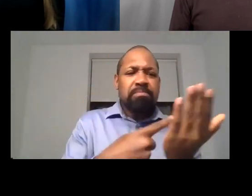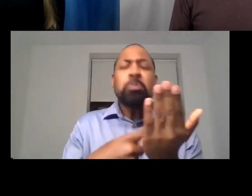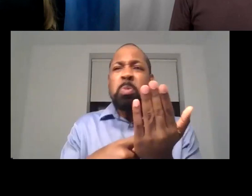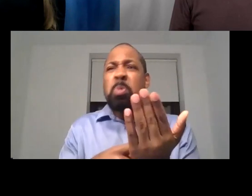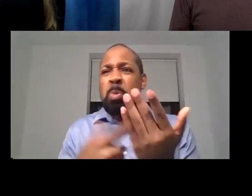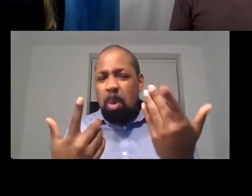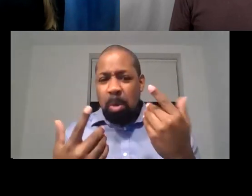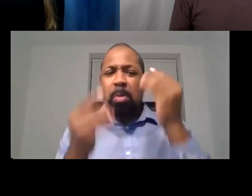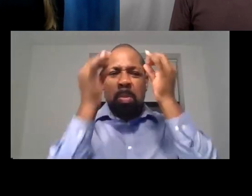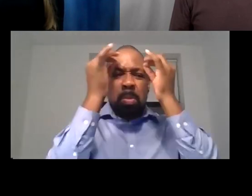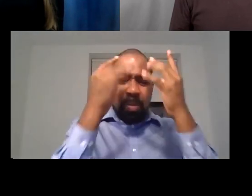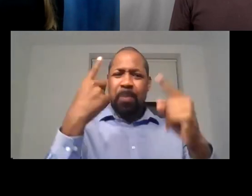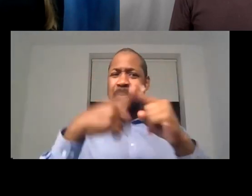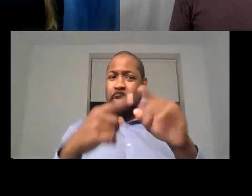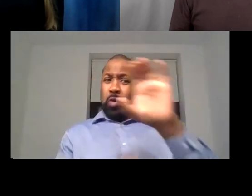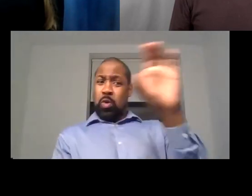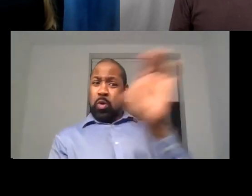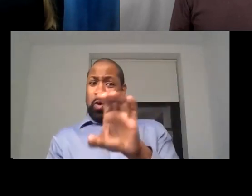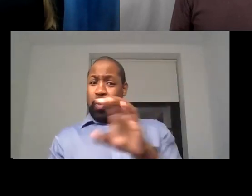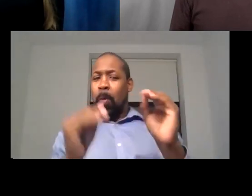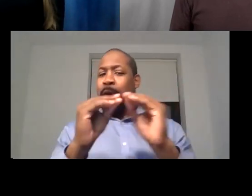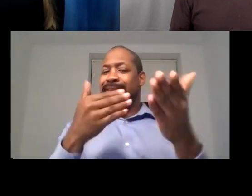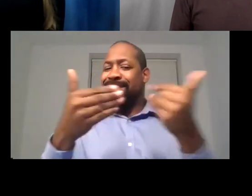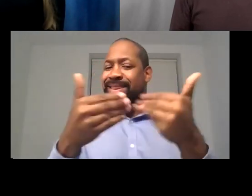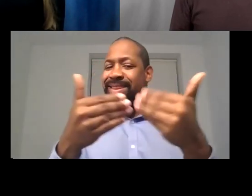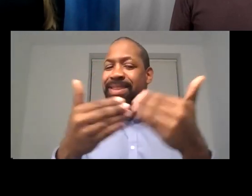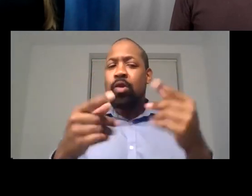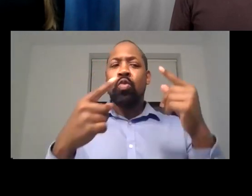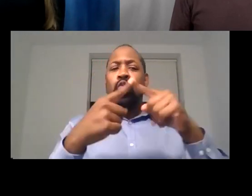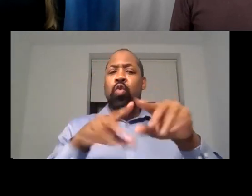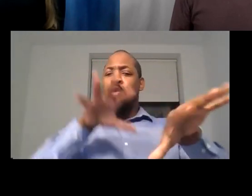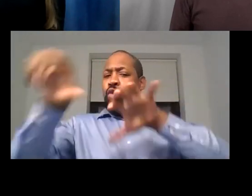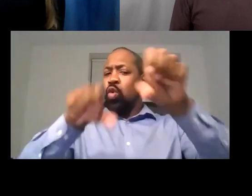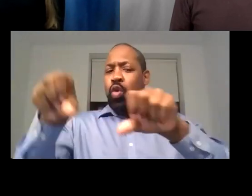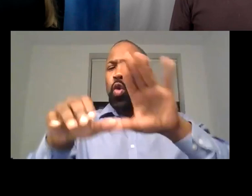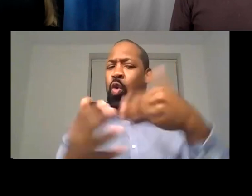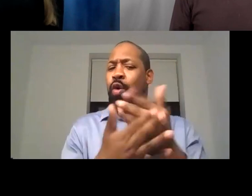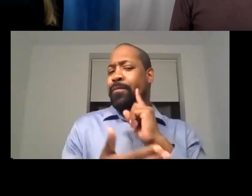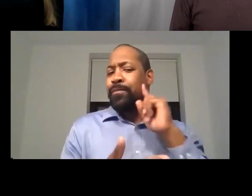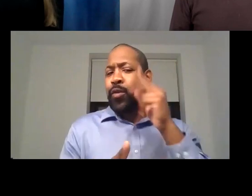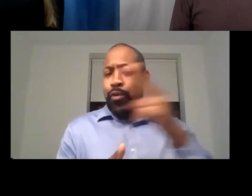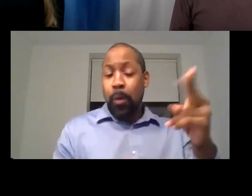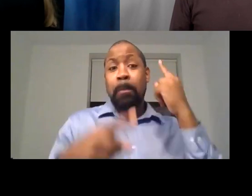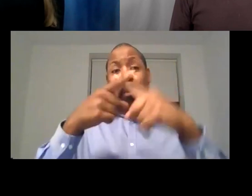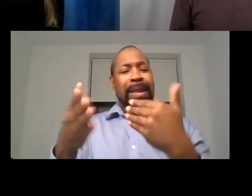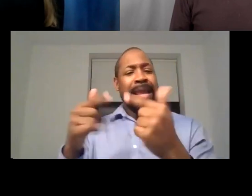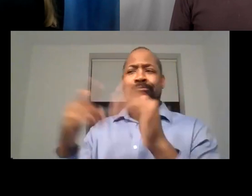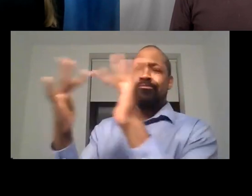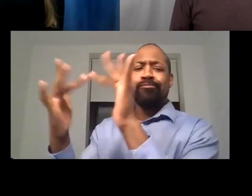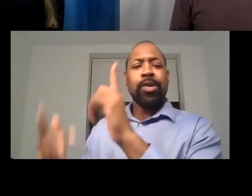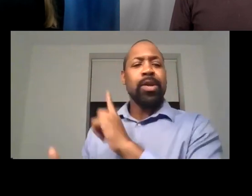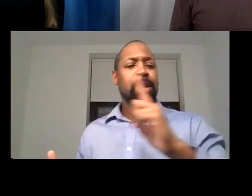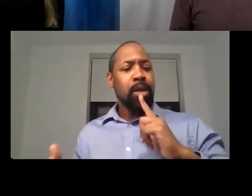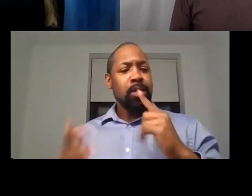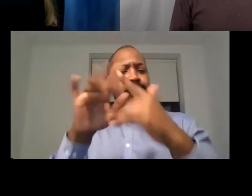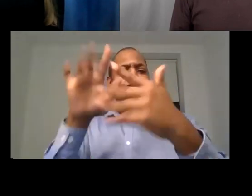of COVID. So the staff had been talking about new plans. And we talked about it'd be even easier to do it on Zoom. We could reach a